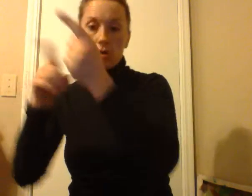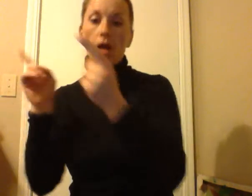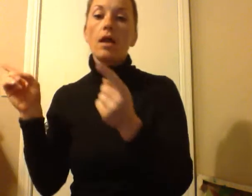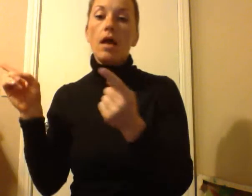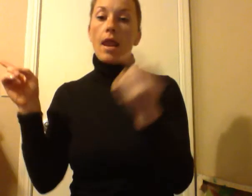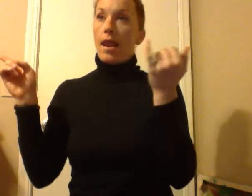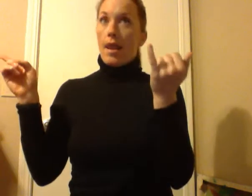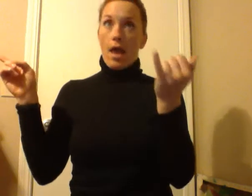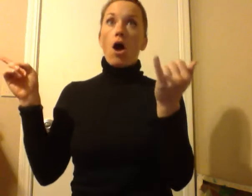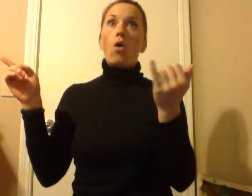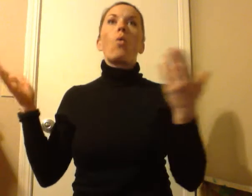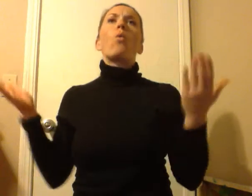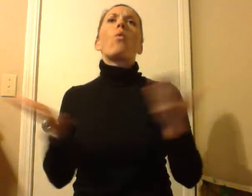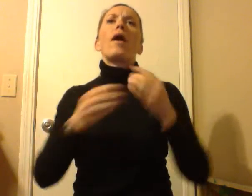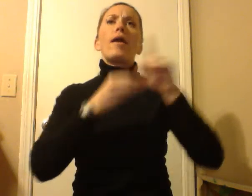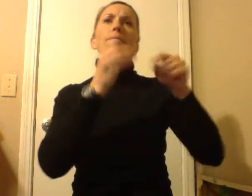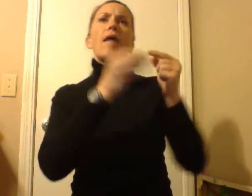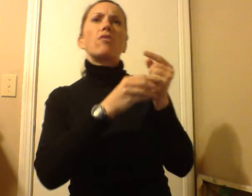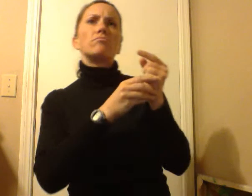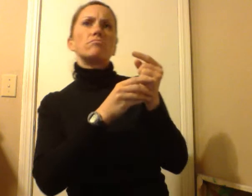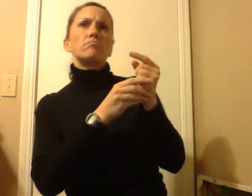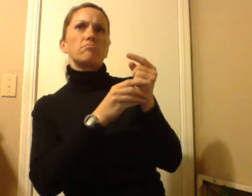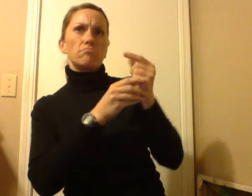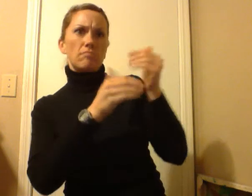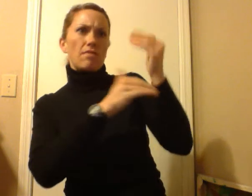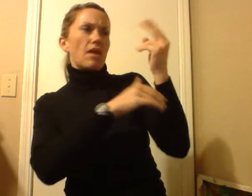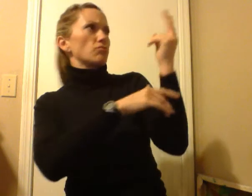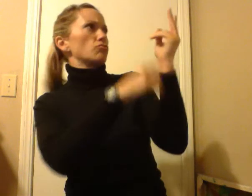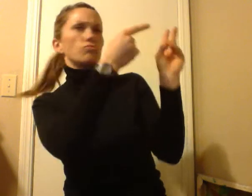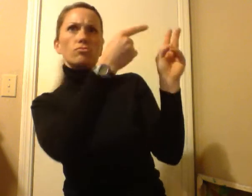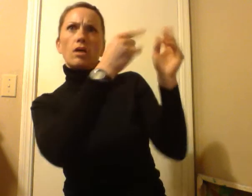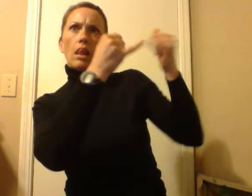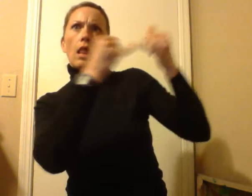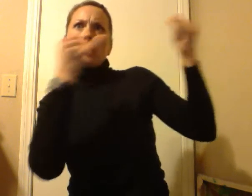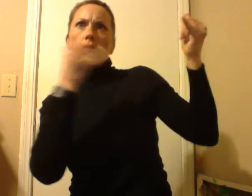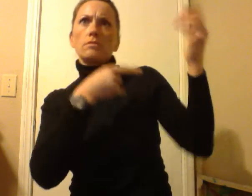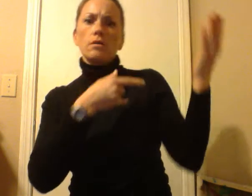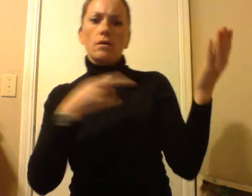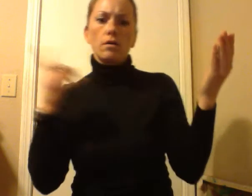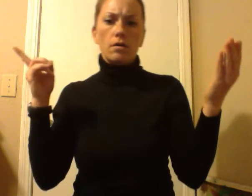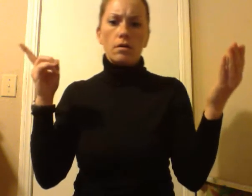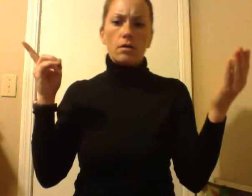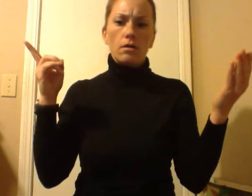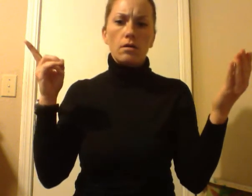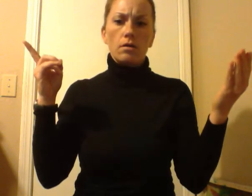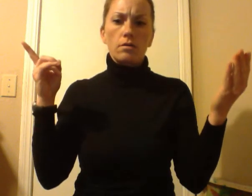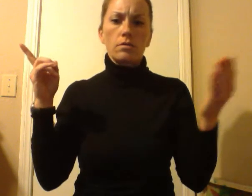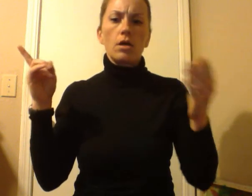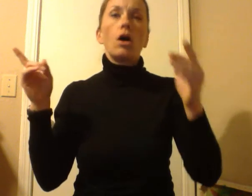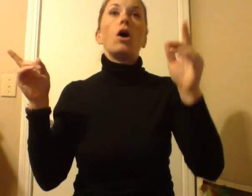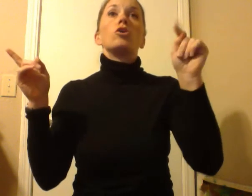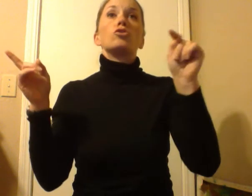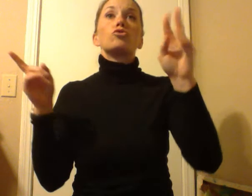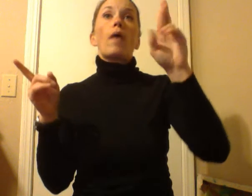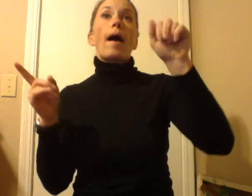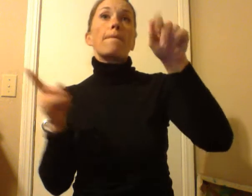touch? So that's what makes a trapezoid. It only has 2 sides that are parallel. The others